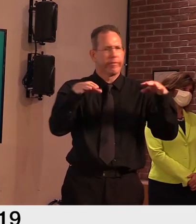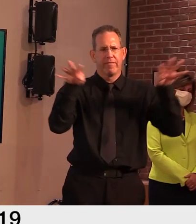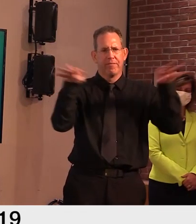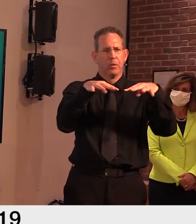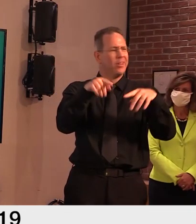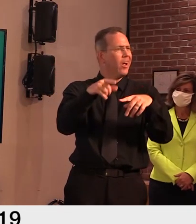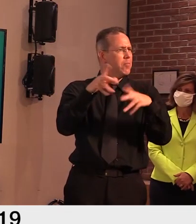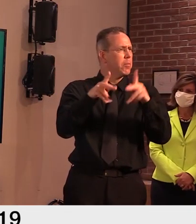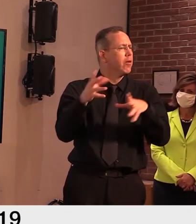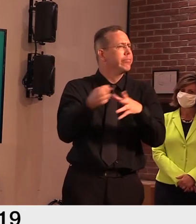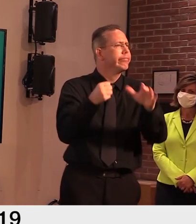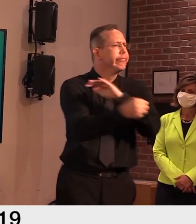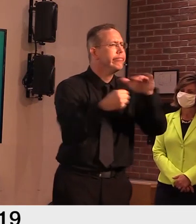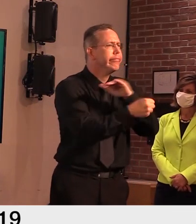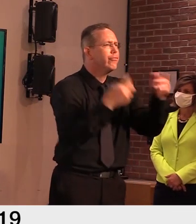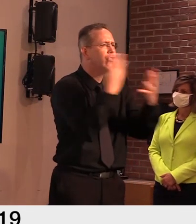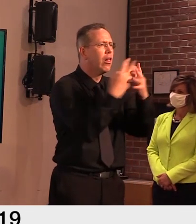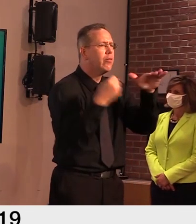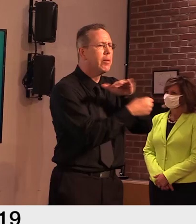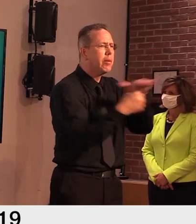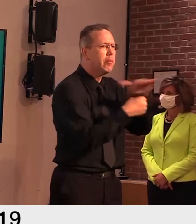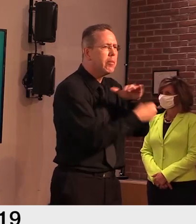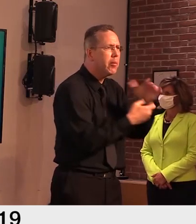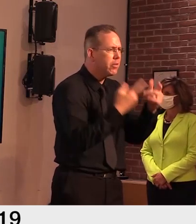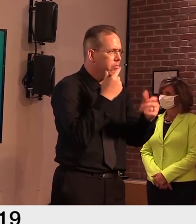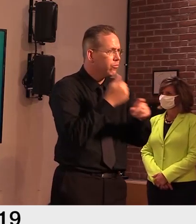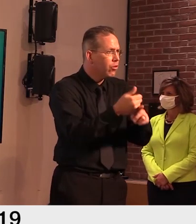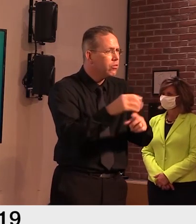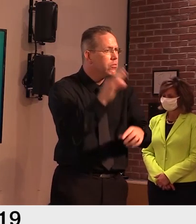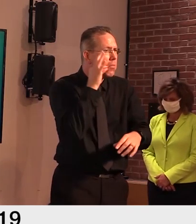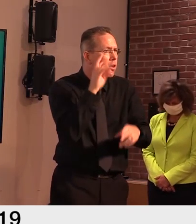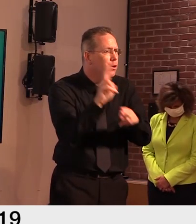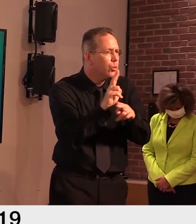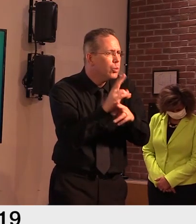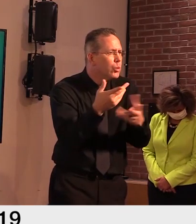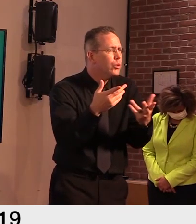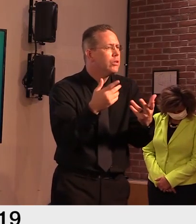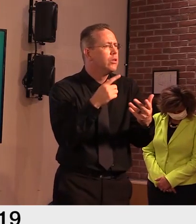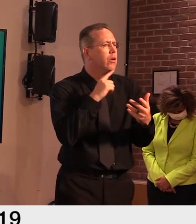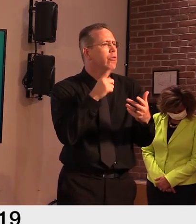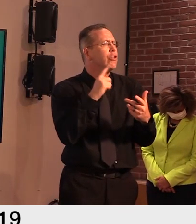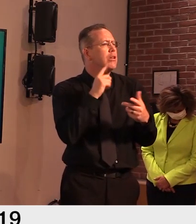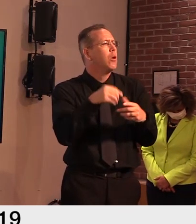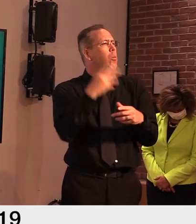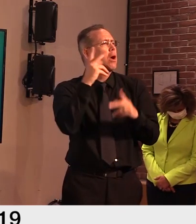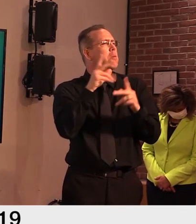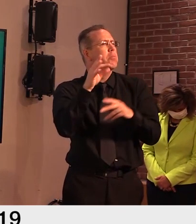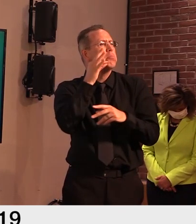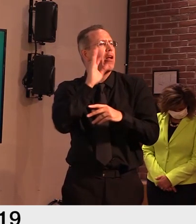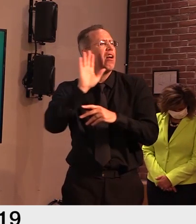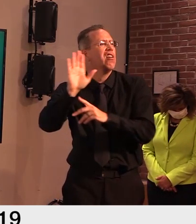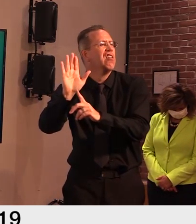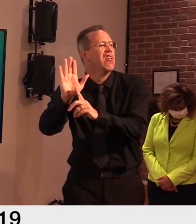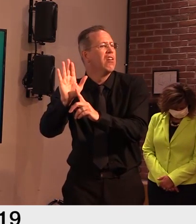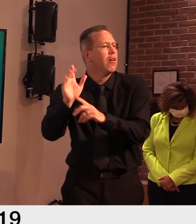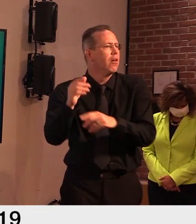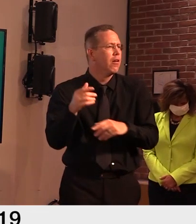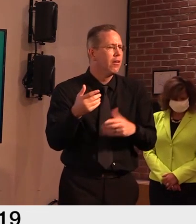is primarily, if you'd like, a white man's drug, while the other drugs, which have